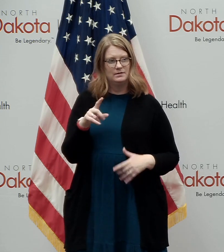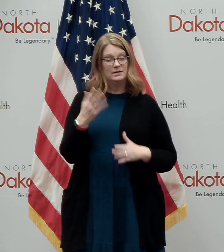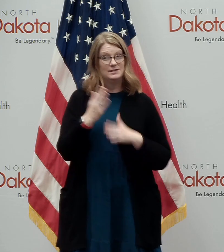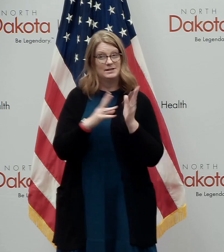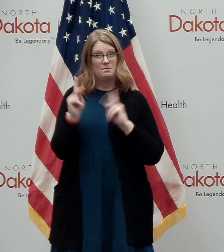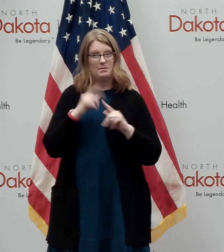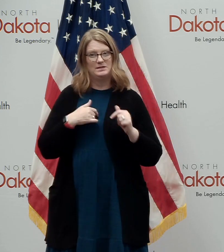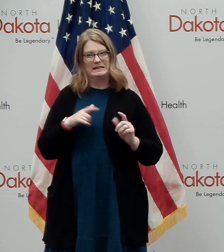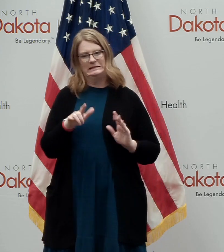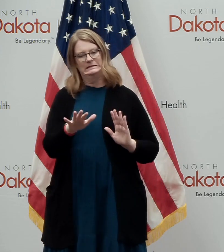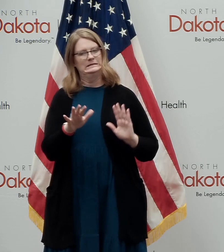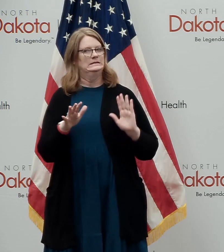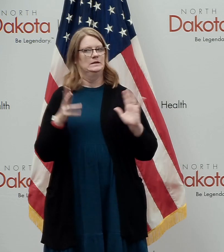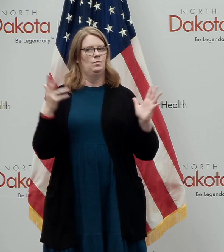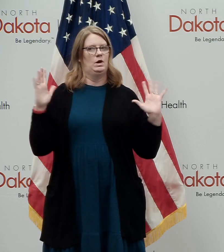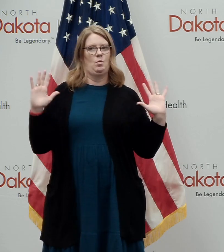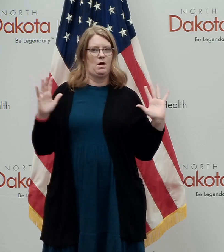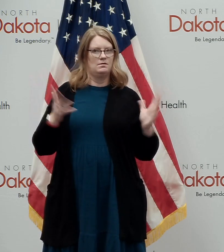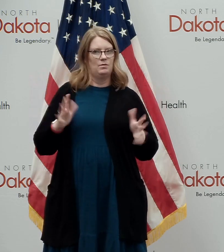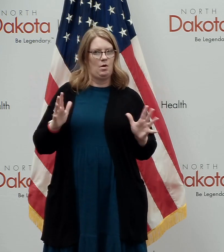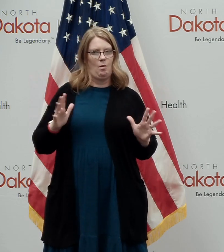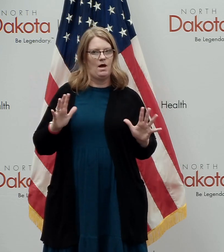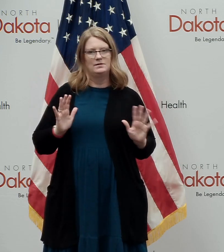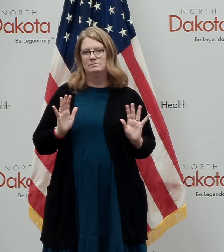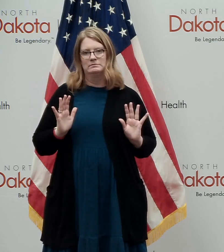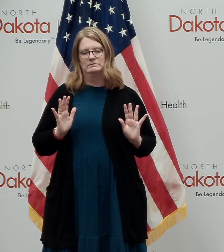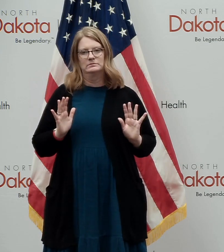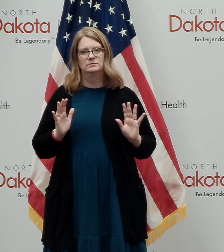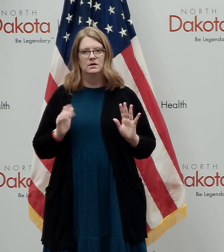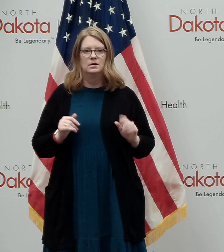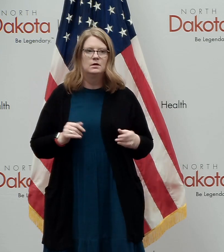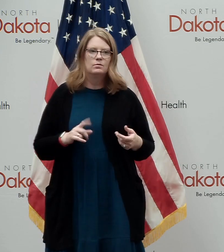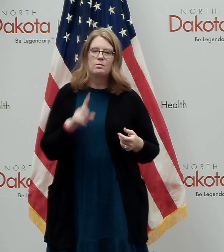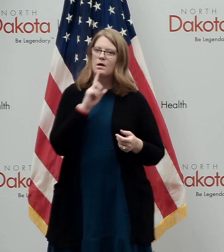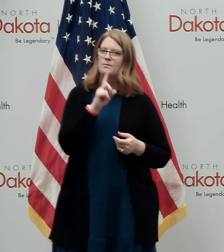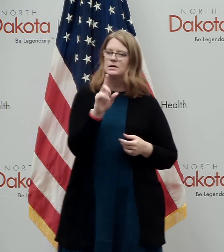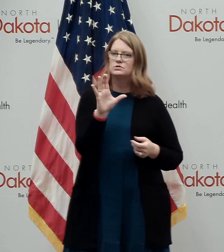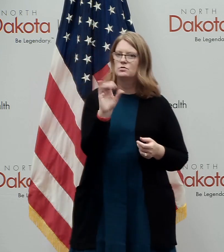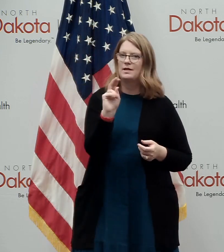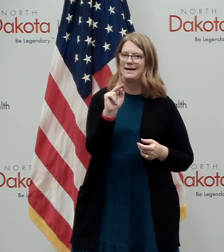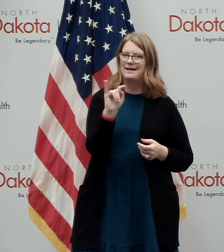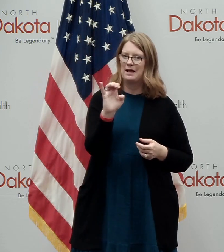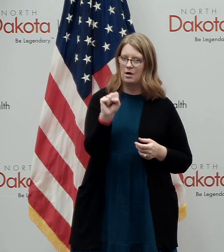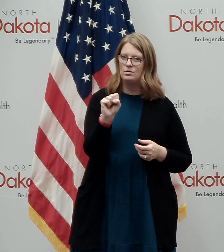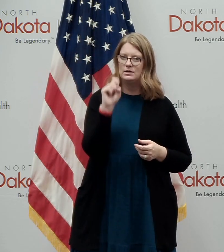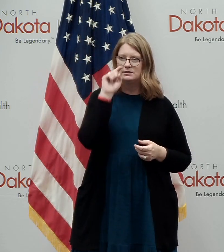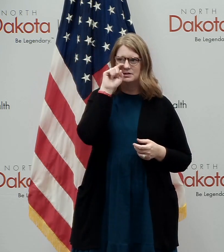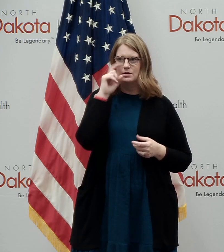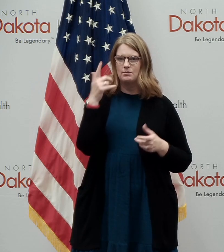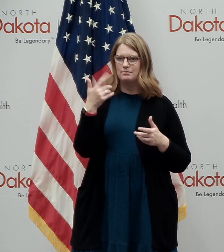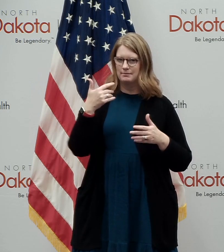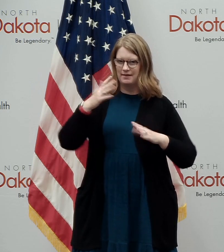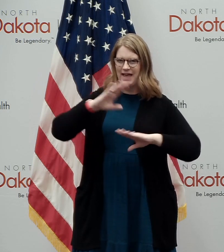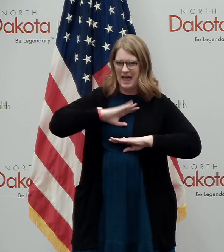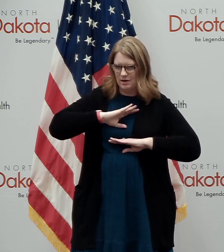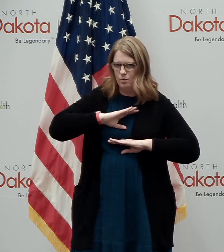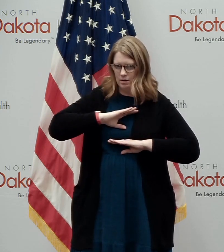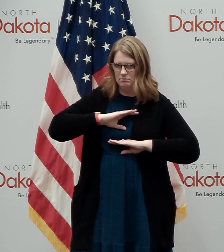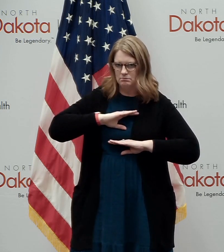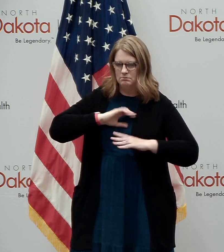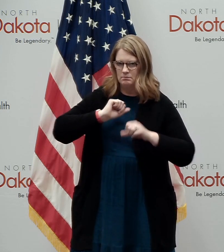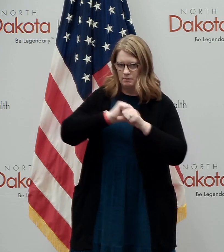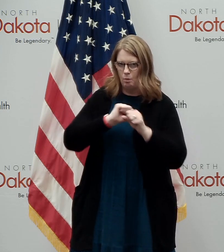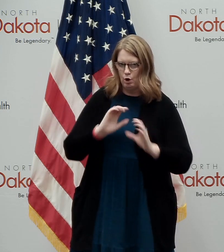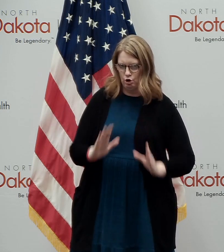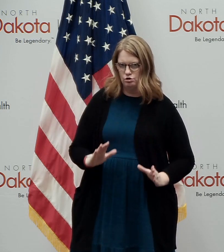do it this election. So we want to make sure that the counties are covered. And so,